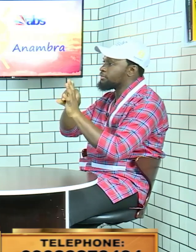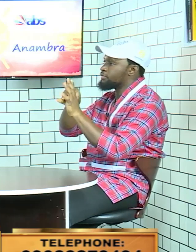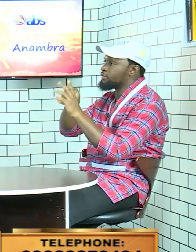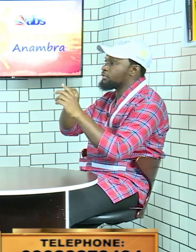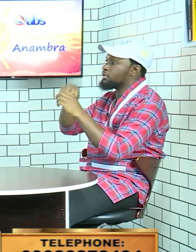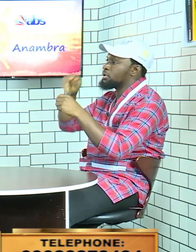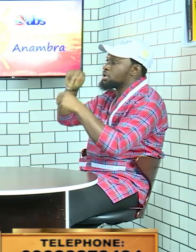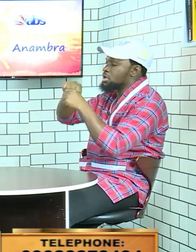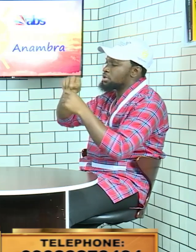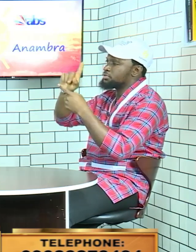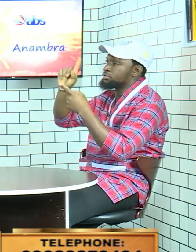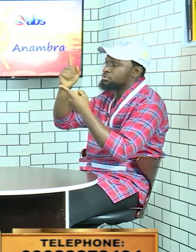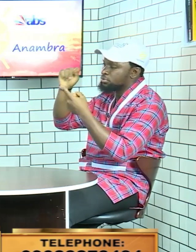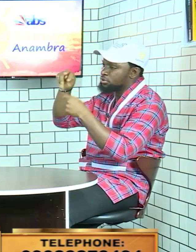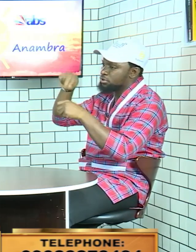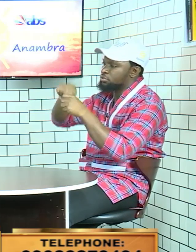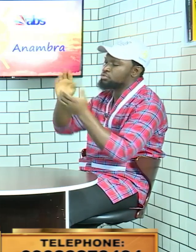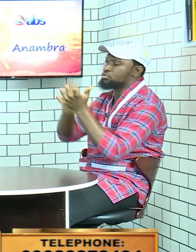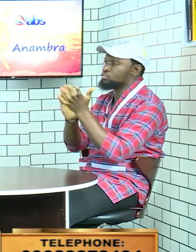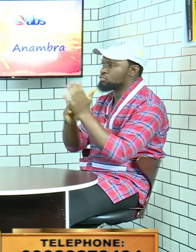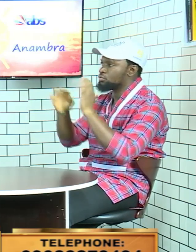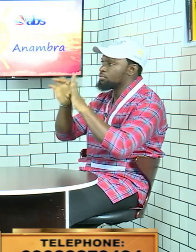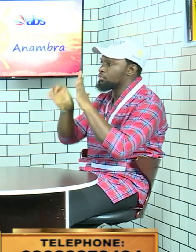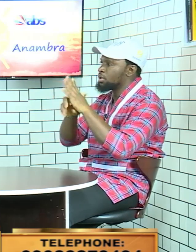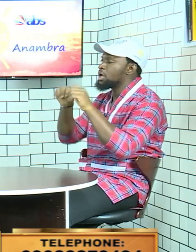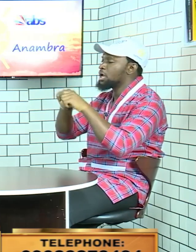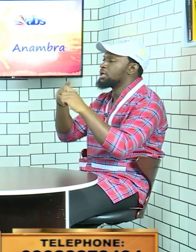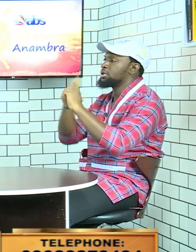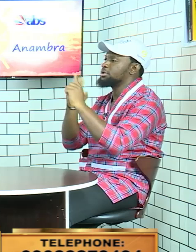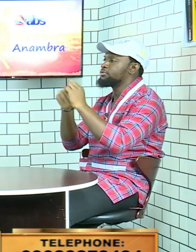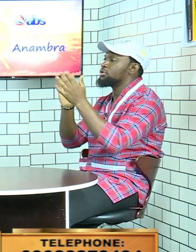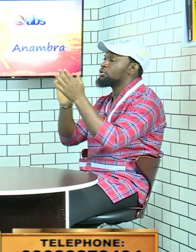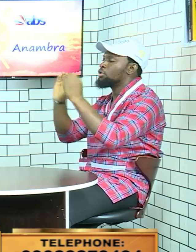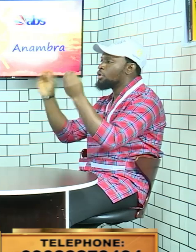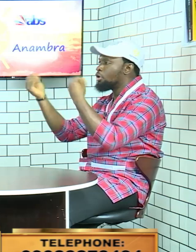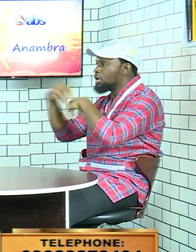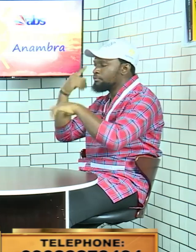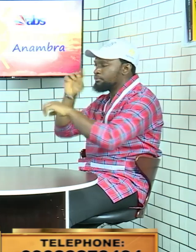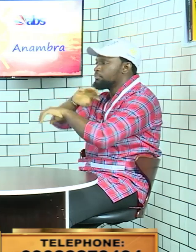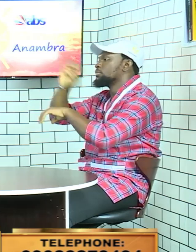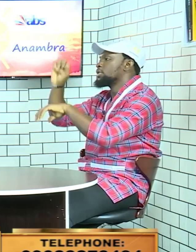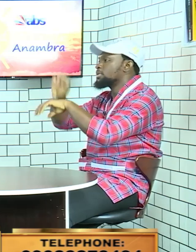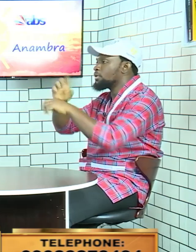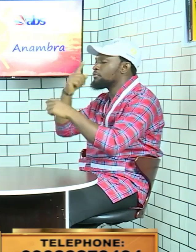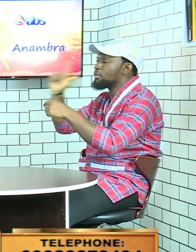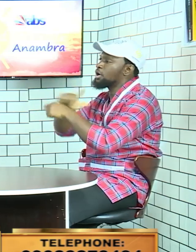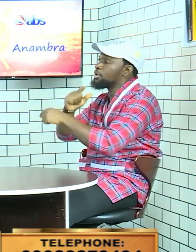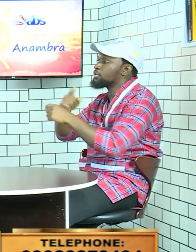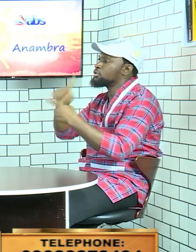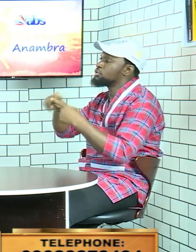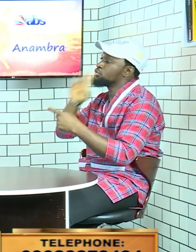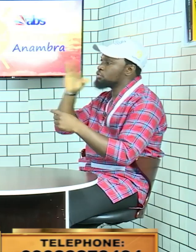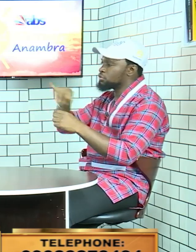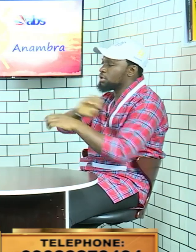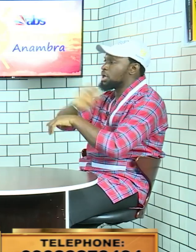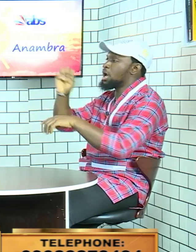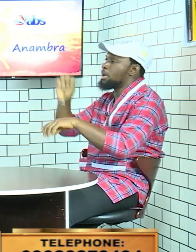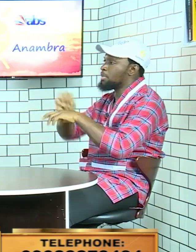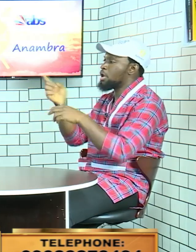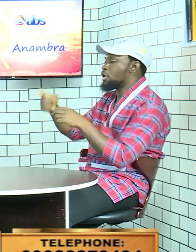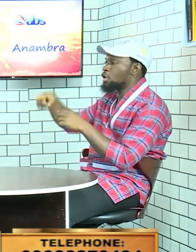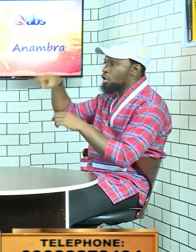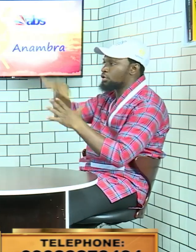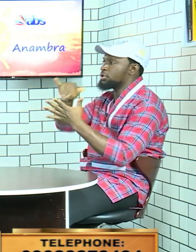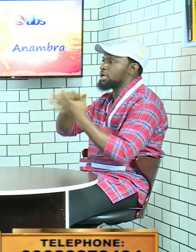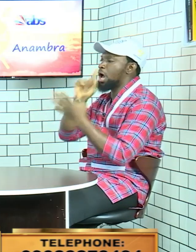integrating it in the school curricula and also in different offices for the employers of labor to actually employ those that